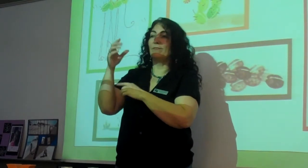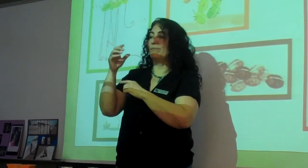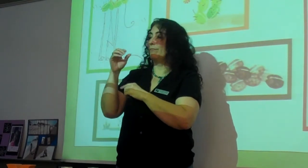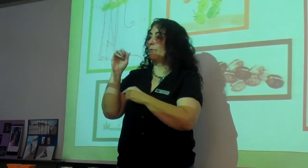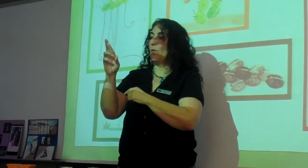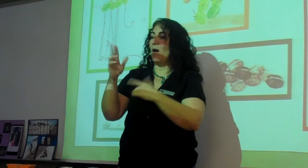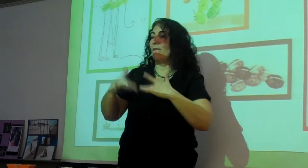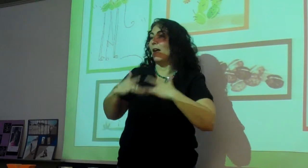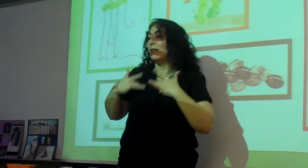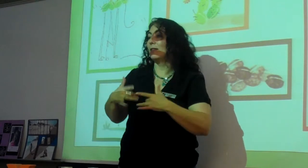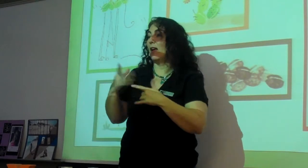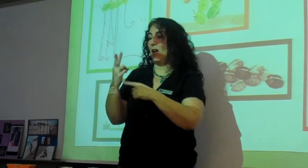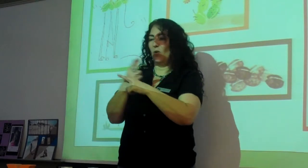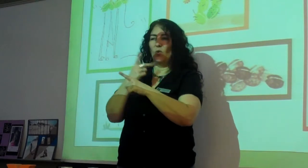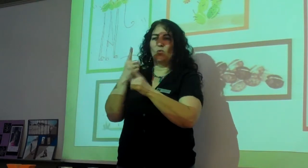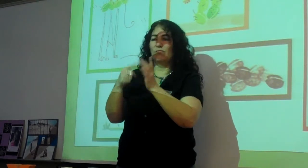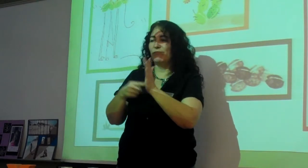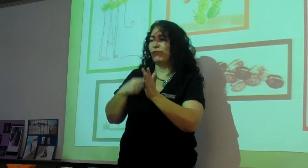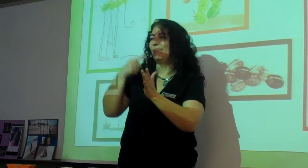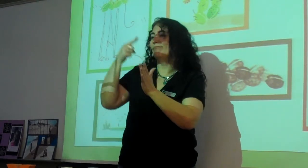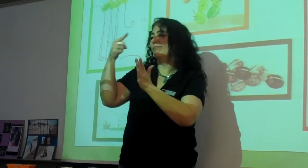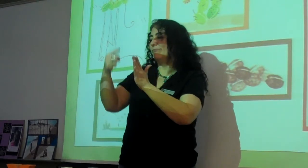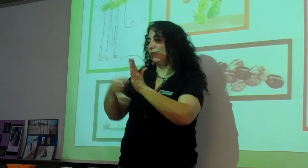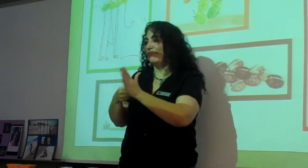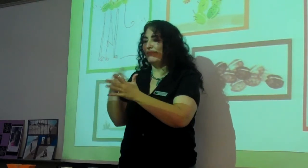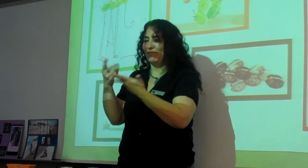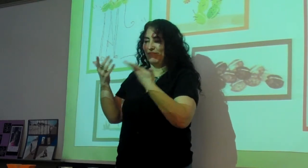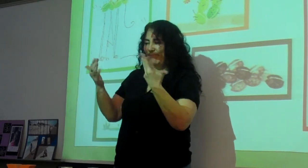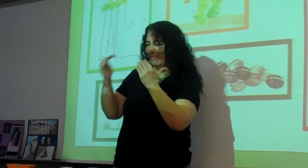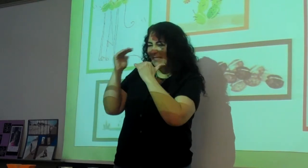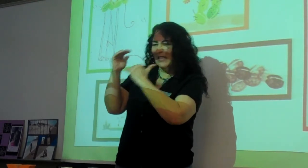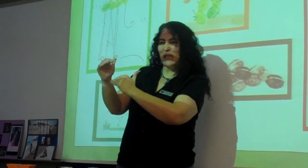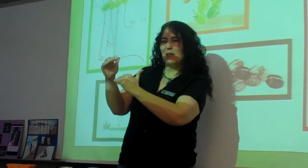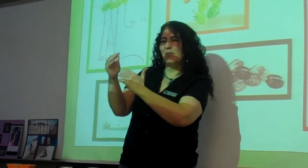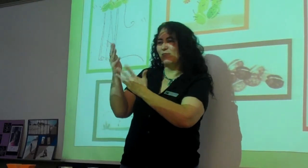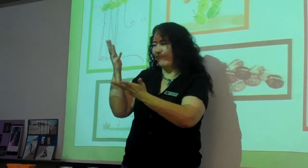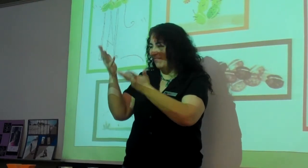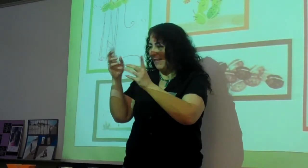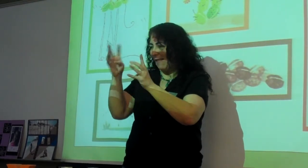It's a great investment for Christmas, holidays, Valentine's Day.